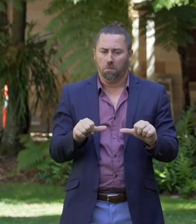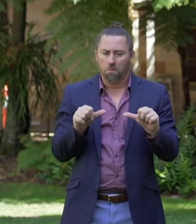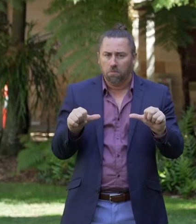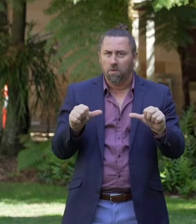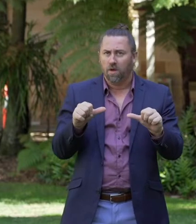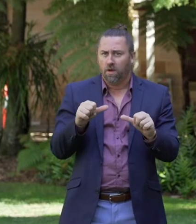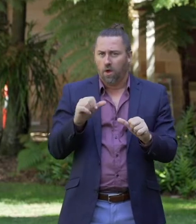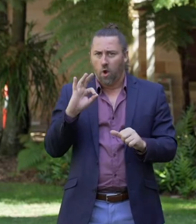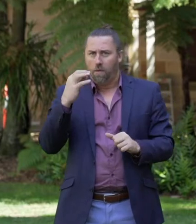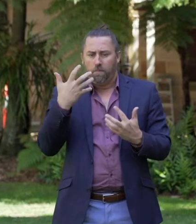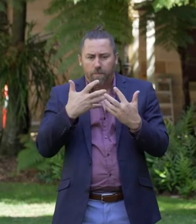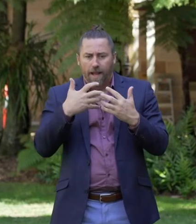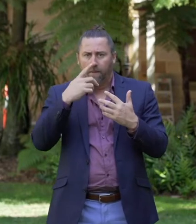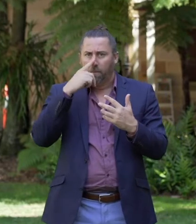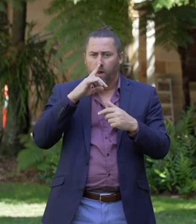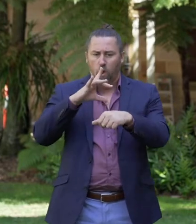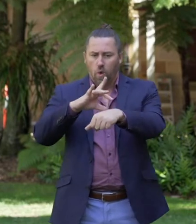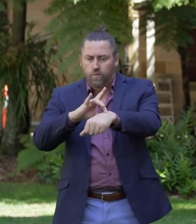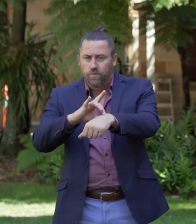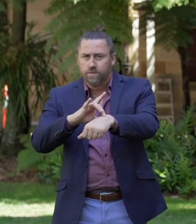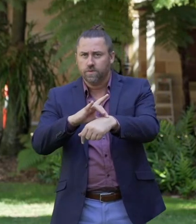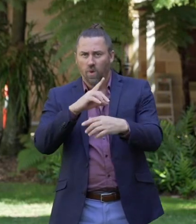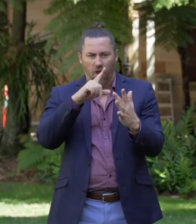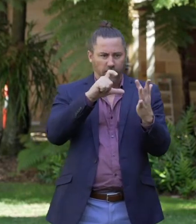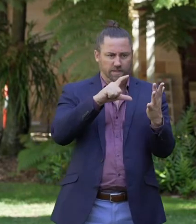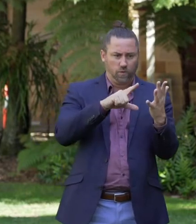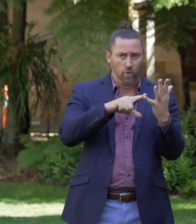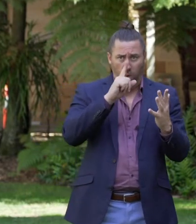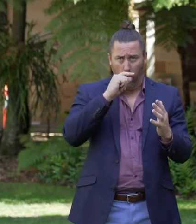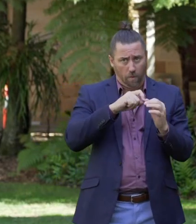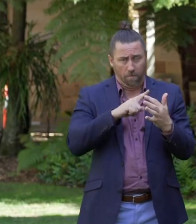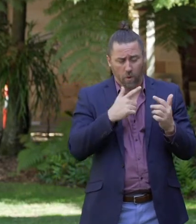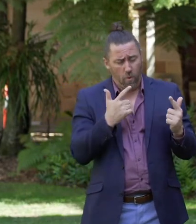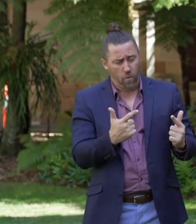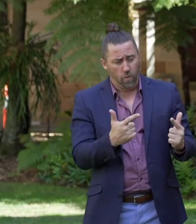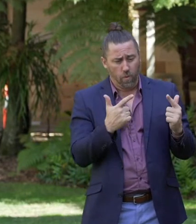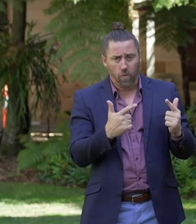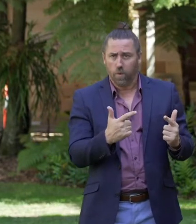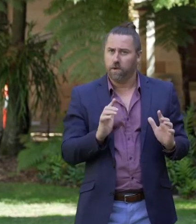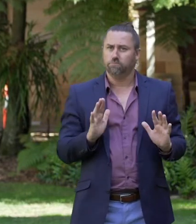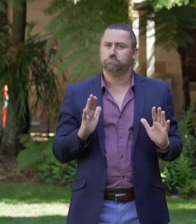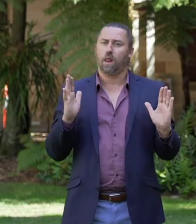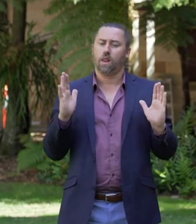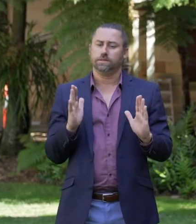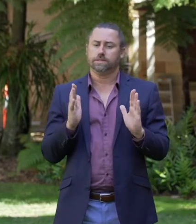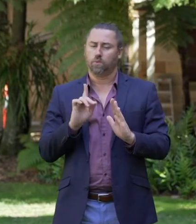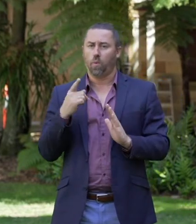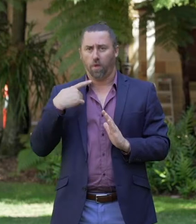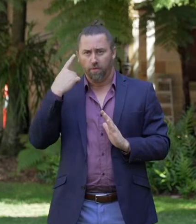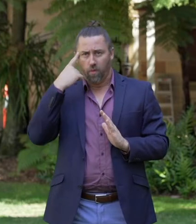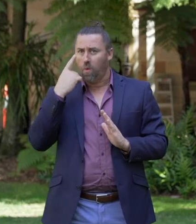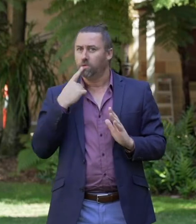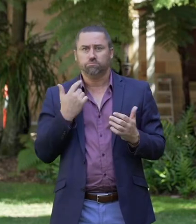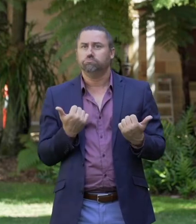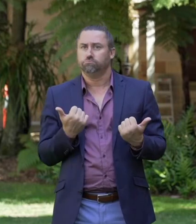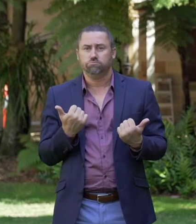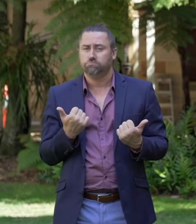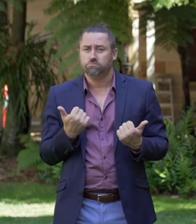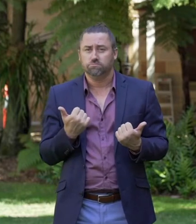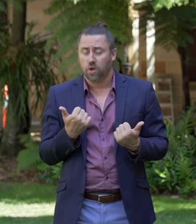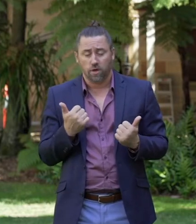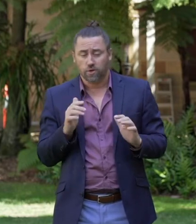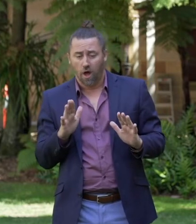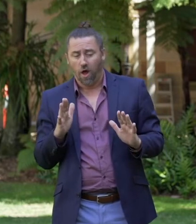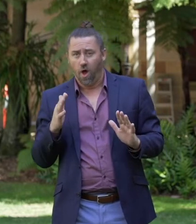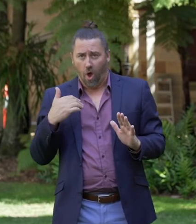intensive care, admissions, etc. We were projecting significantly higher numbers than expected, and there is absolutely